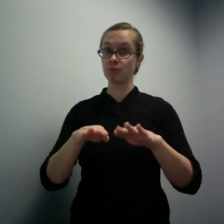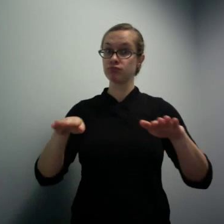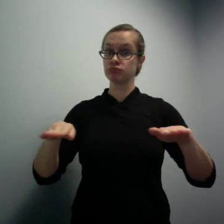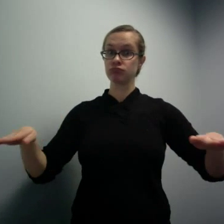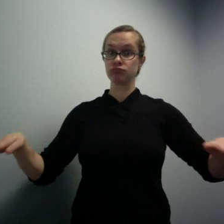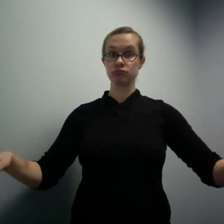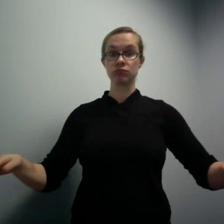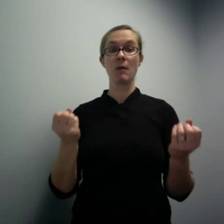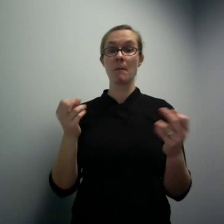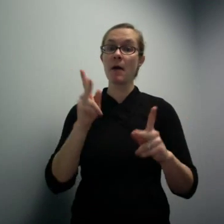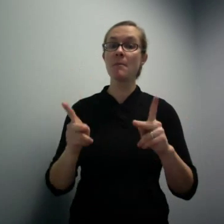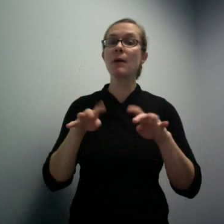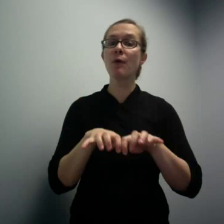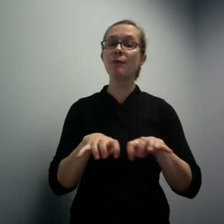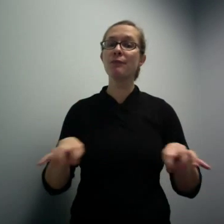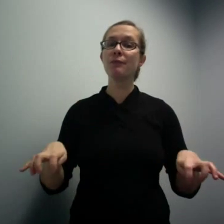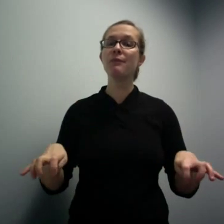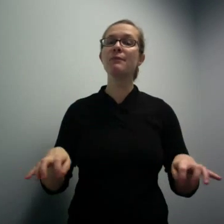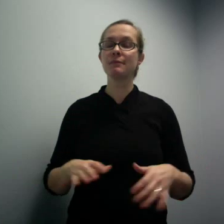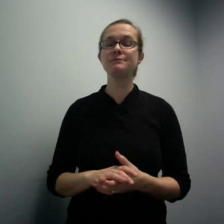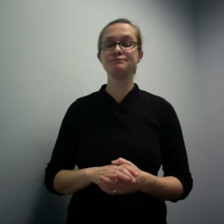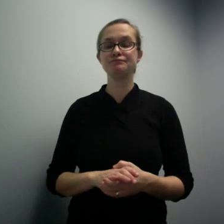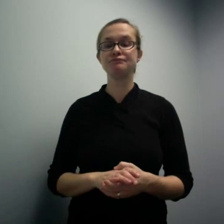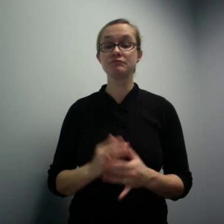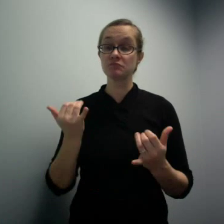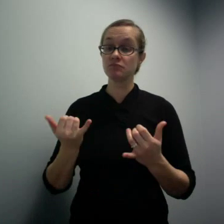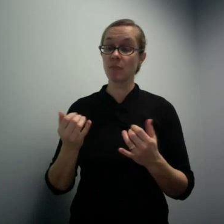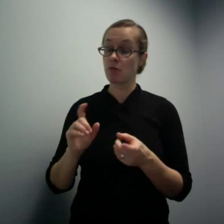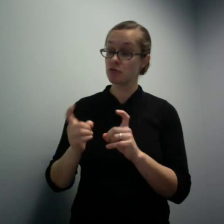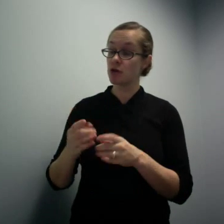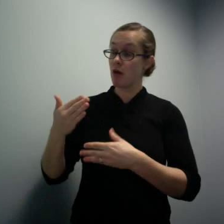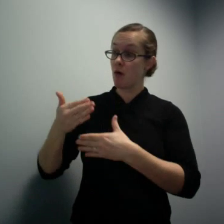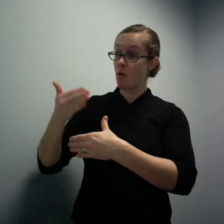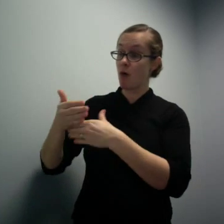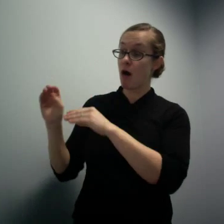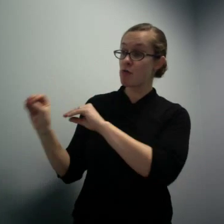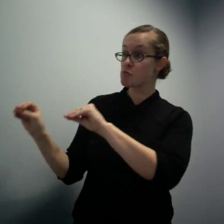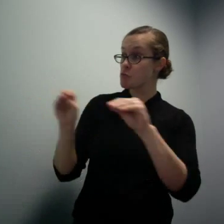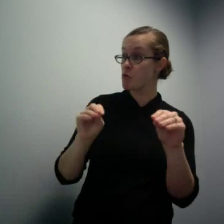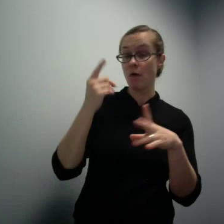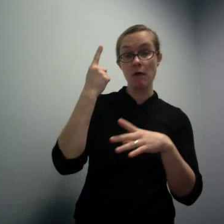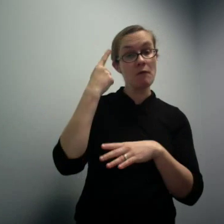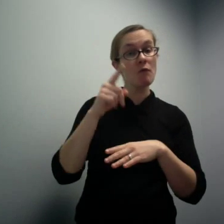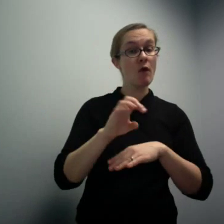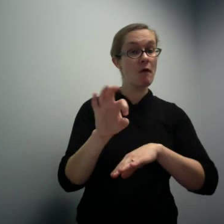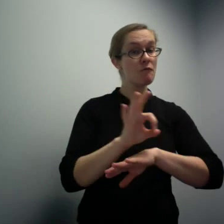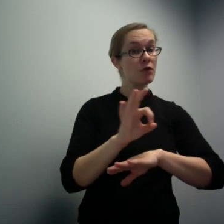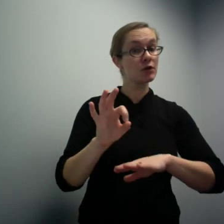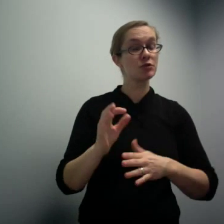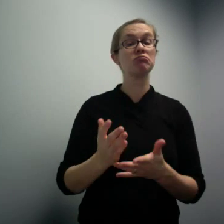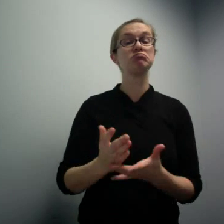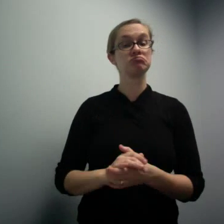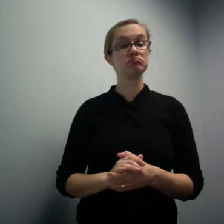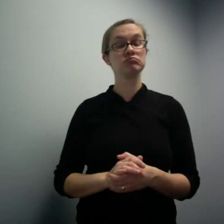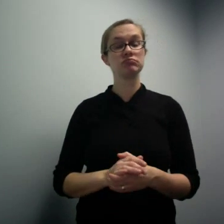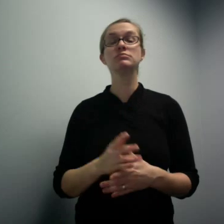here, we combine a moving wall with transformer furniture to get a lot out of the space. Look at the coffee table. It grows